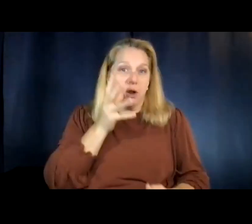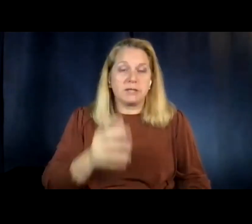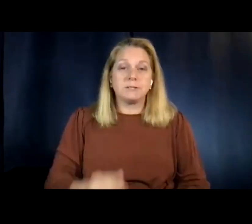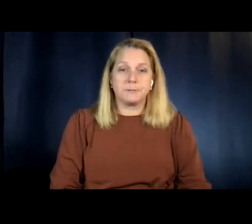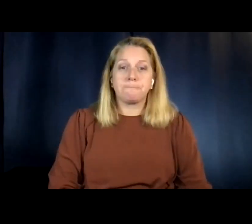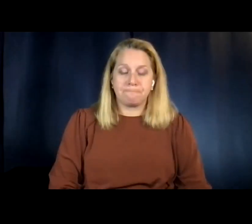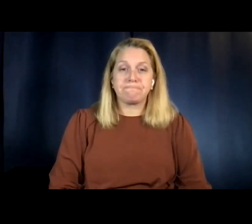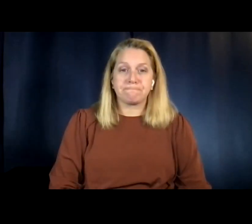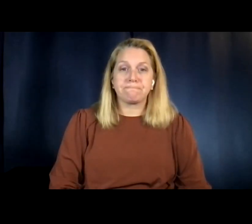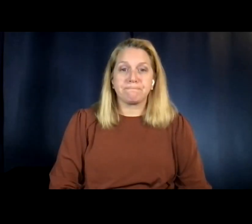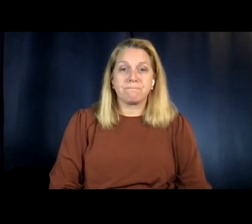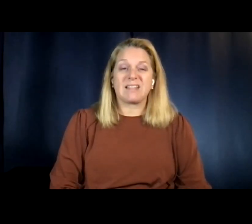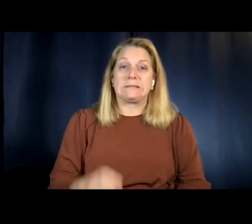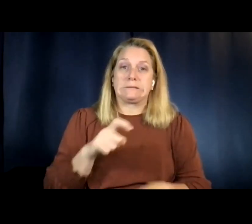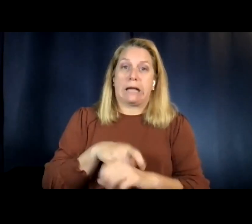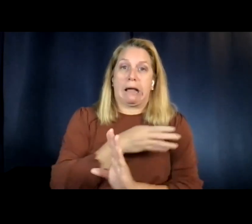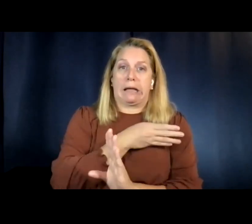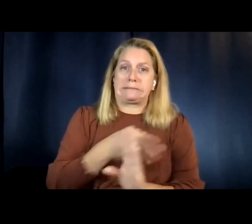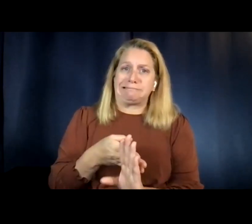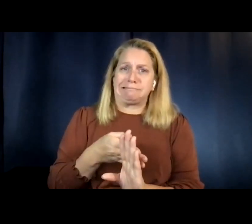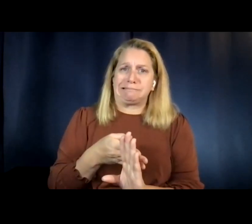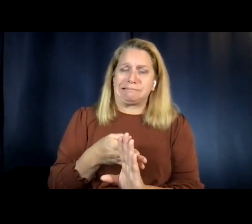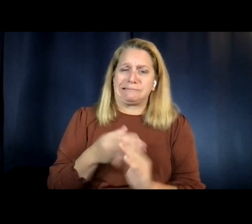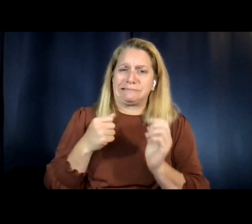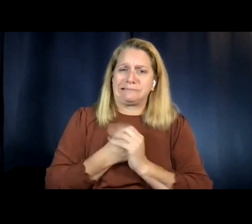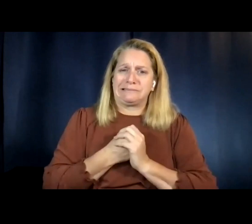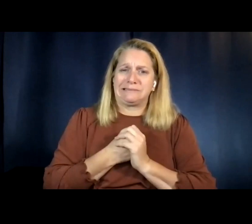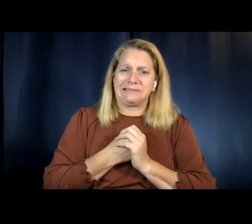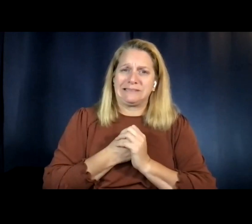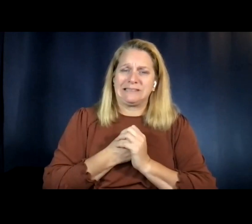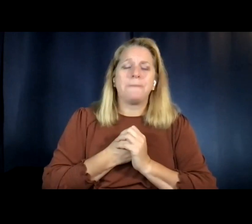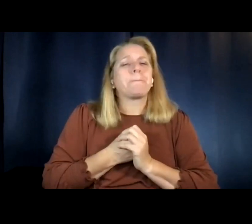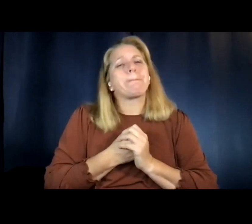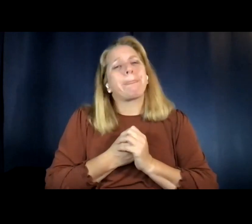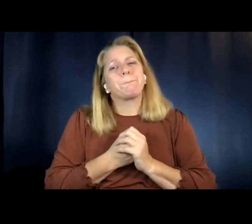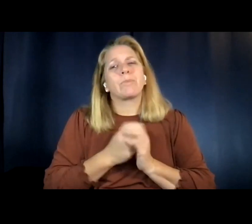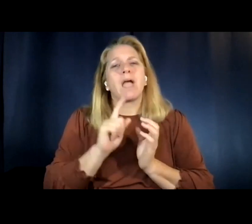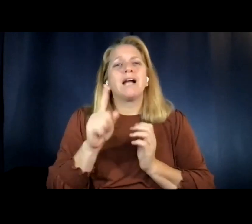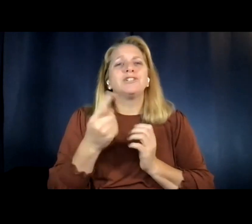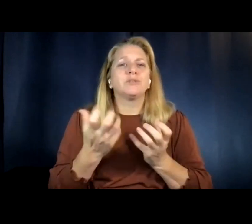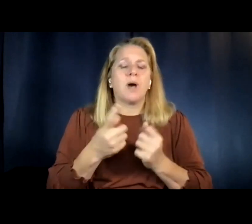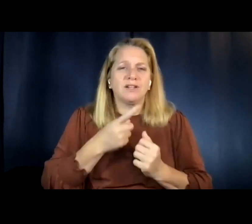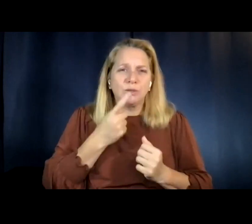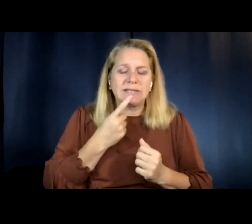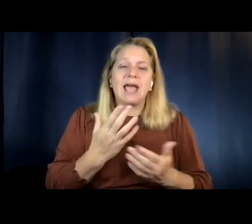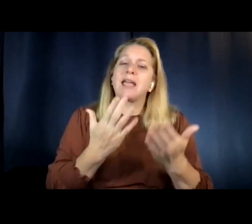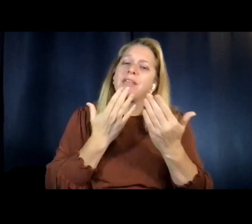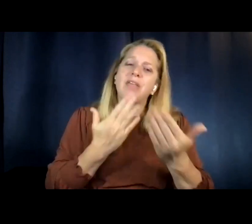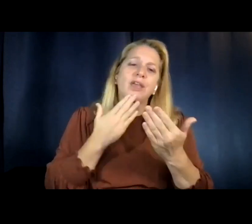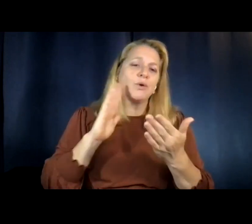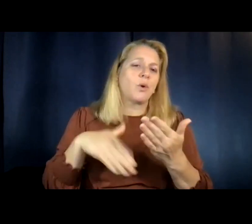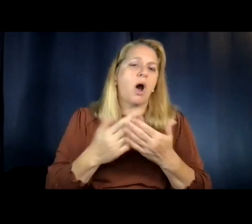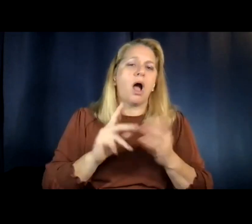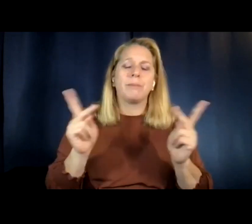Let's see, we are at time. I just want to say, thank you to all who attended